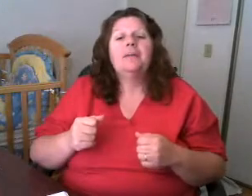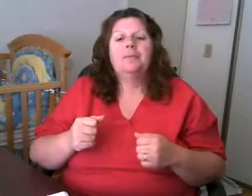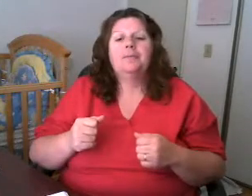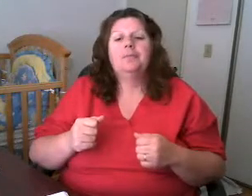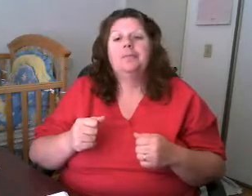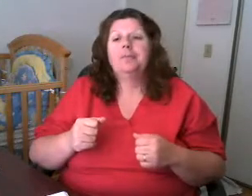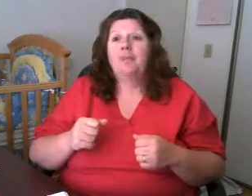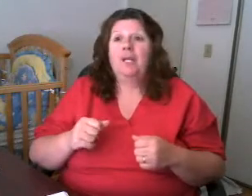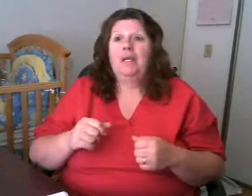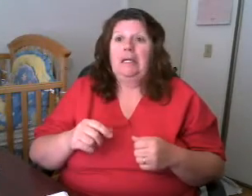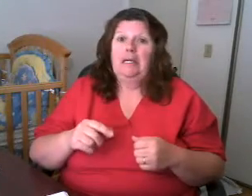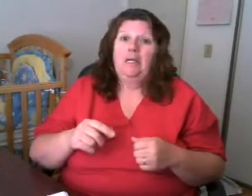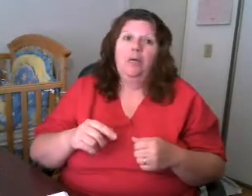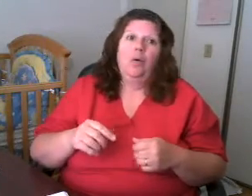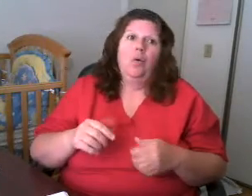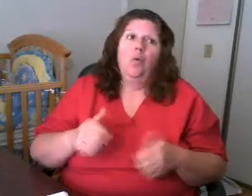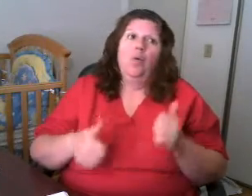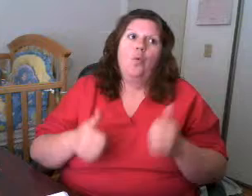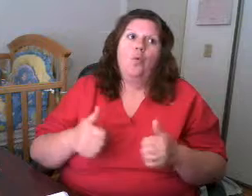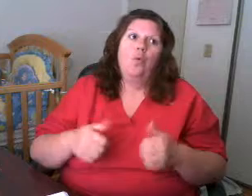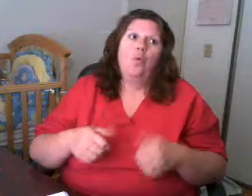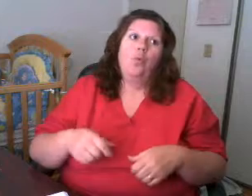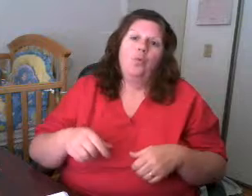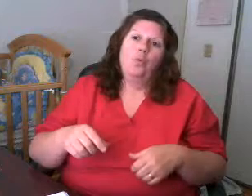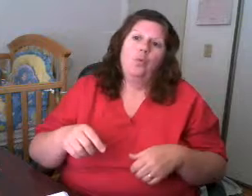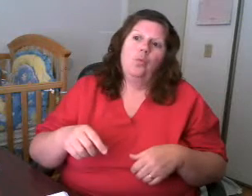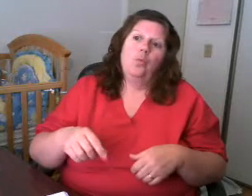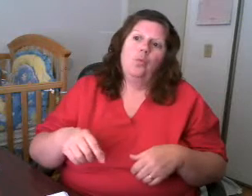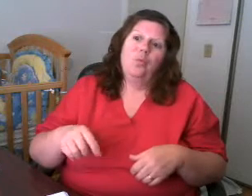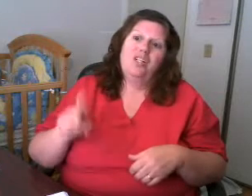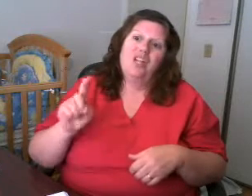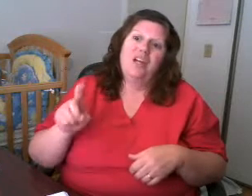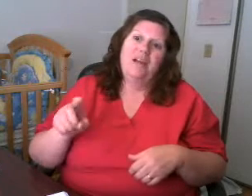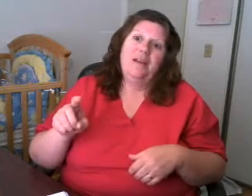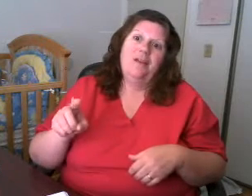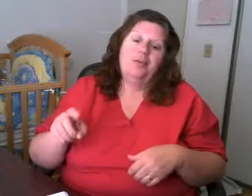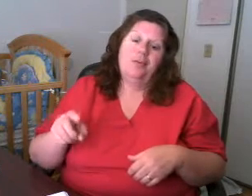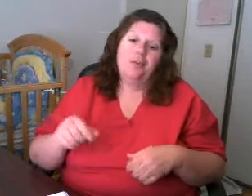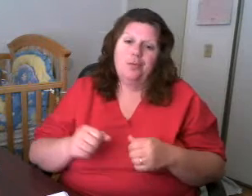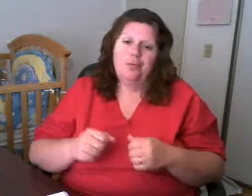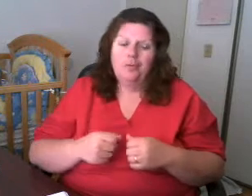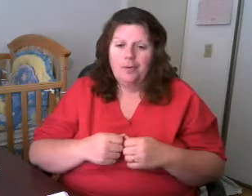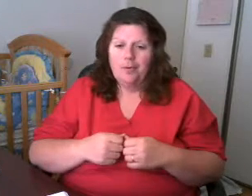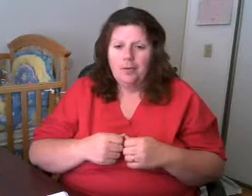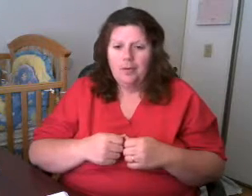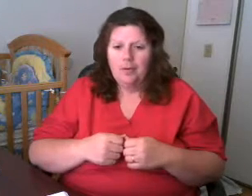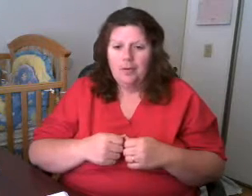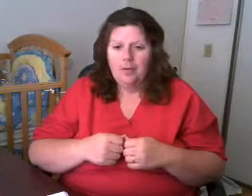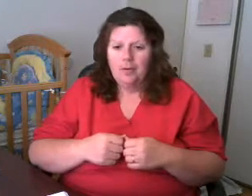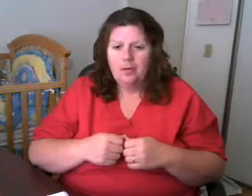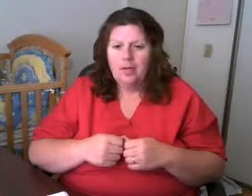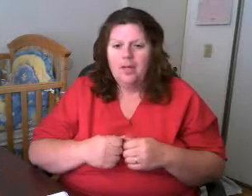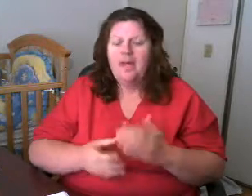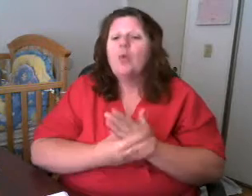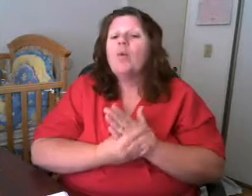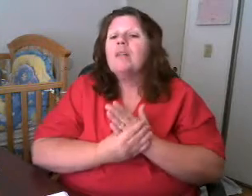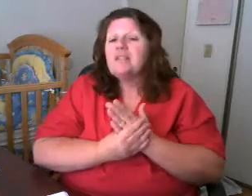Okay, along with knowledge, they're going to want to see skills in recognizing the impact of personal values